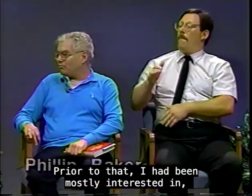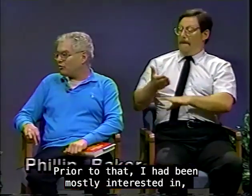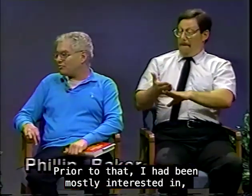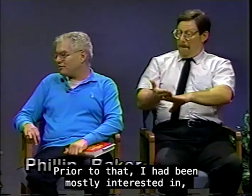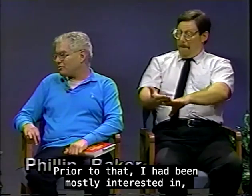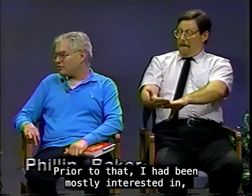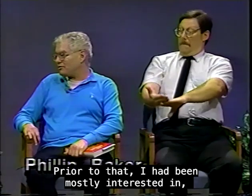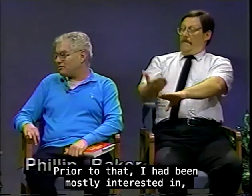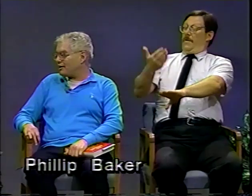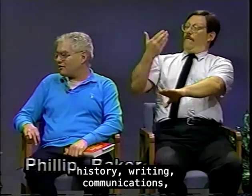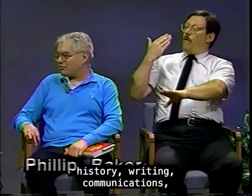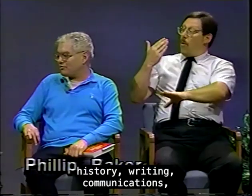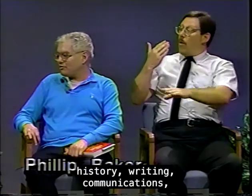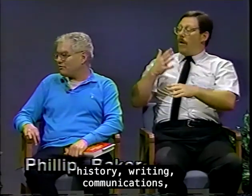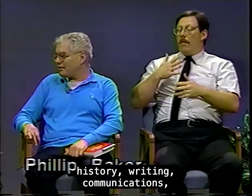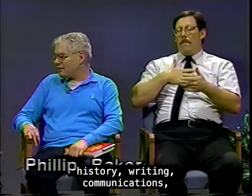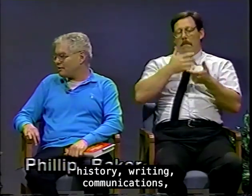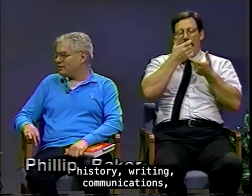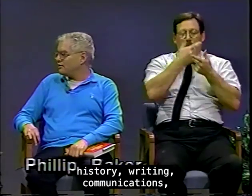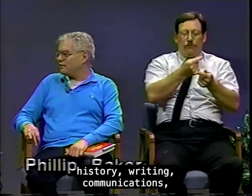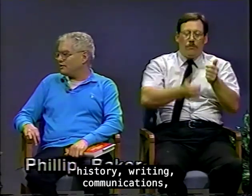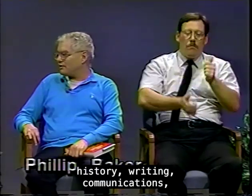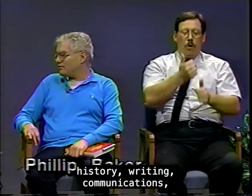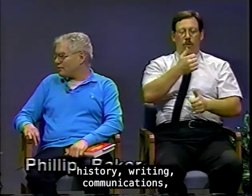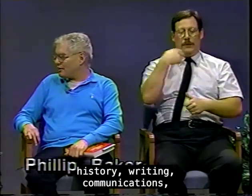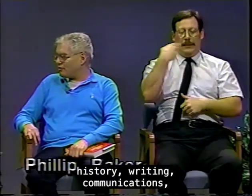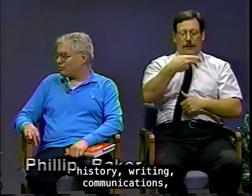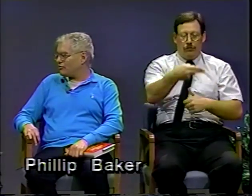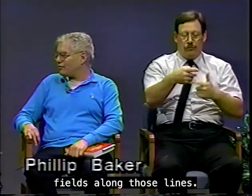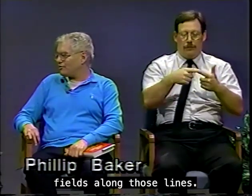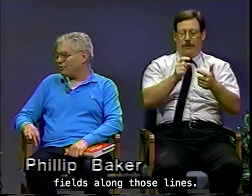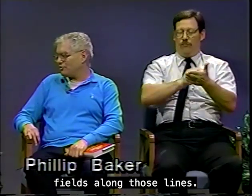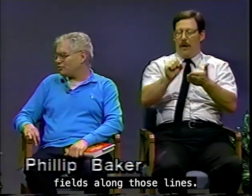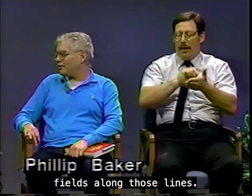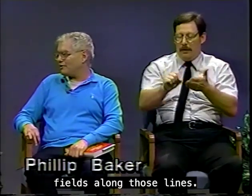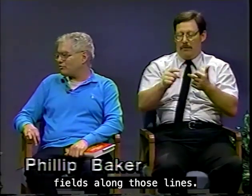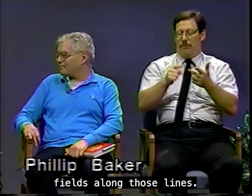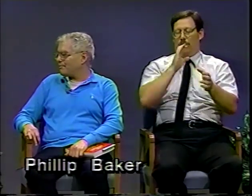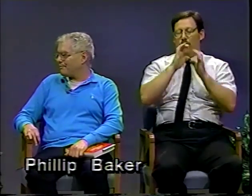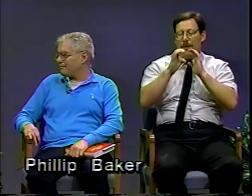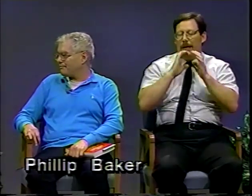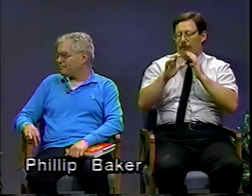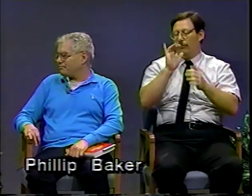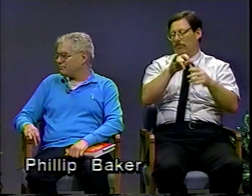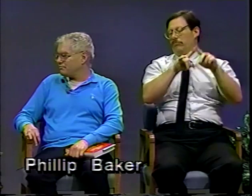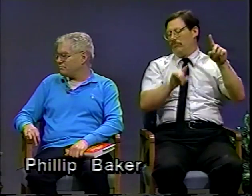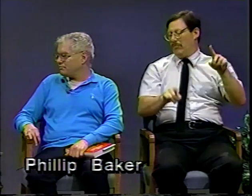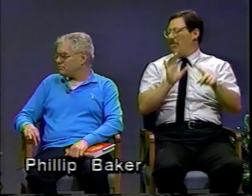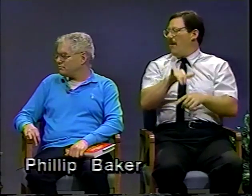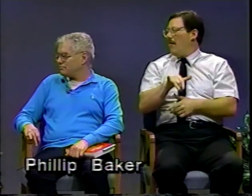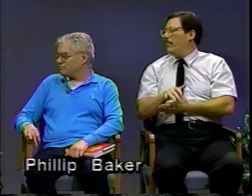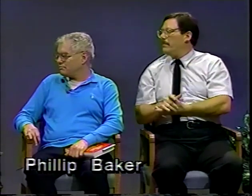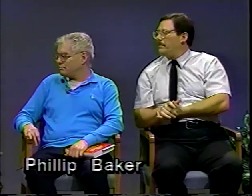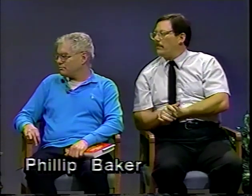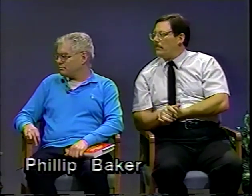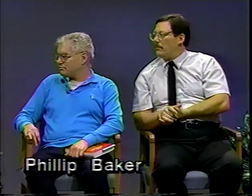been mostly interested in like history, writing, communications, fields along those lines.